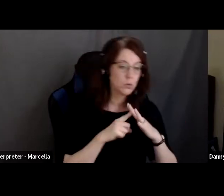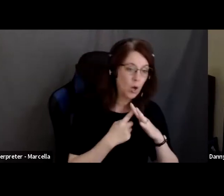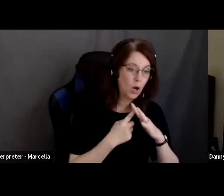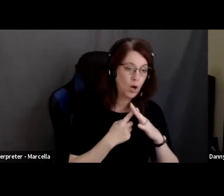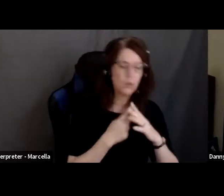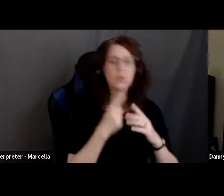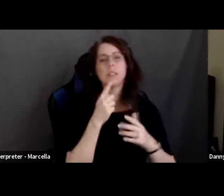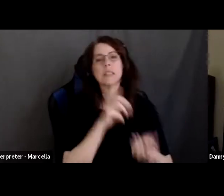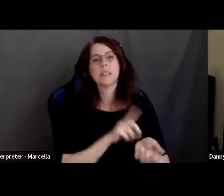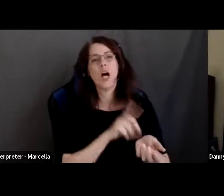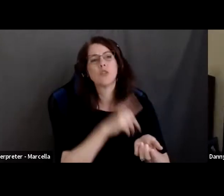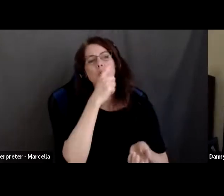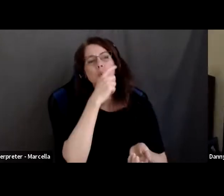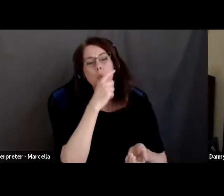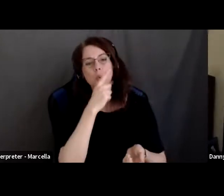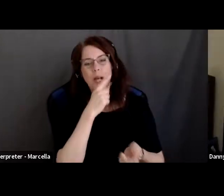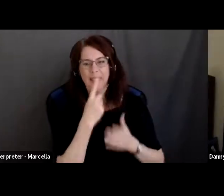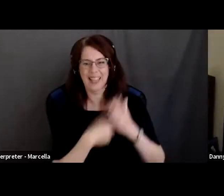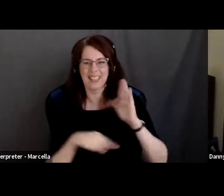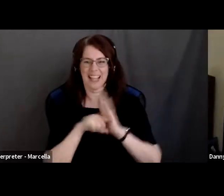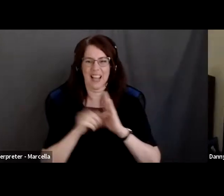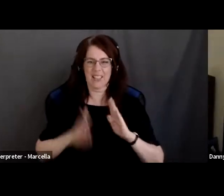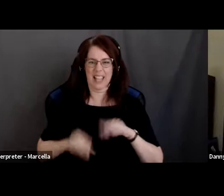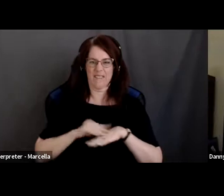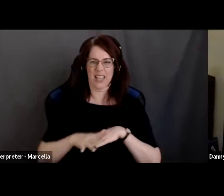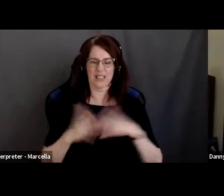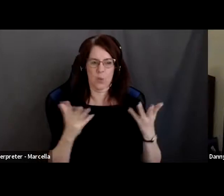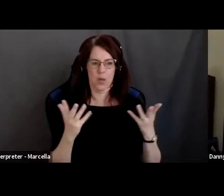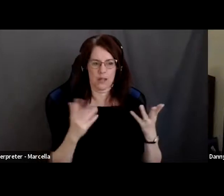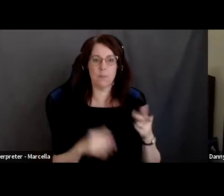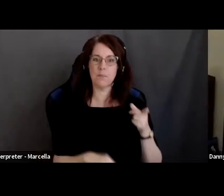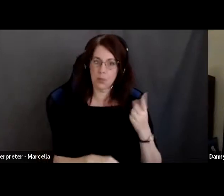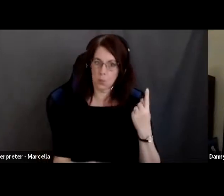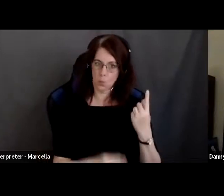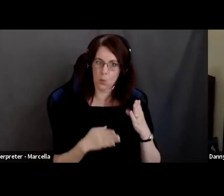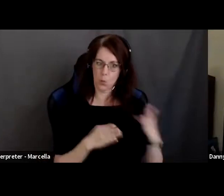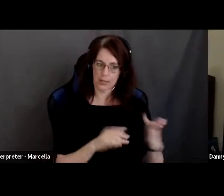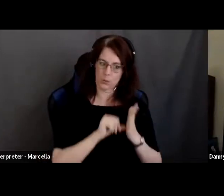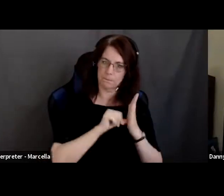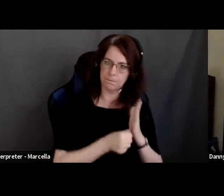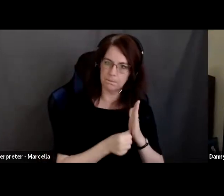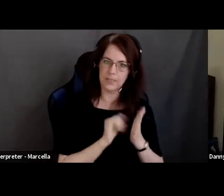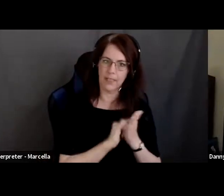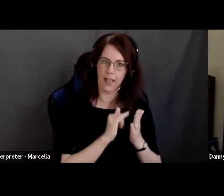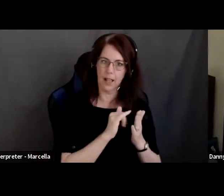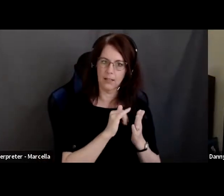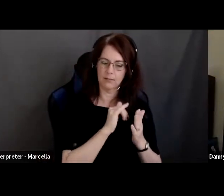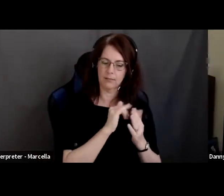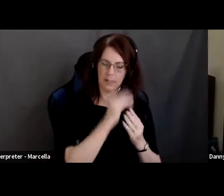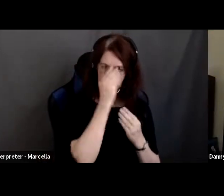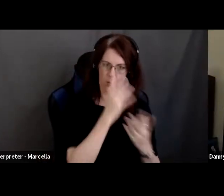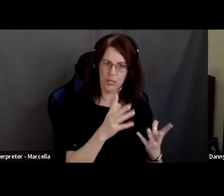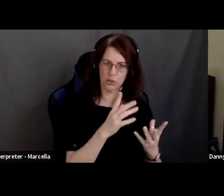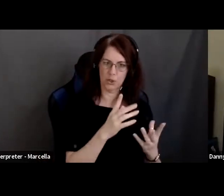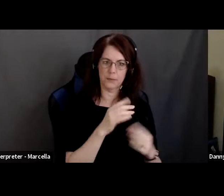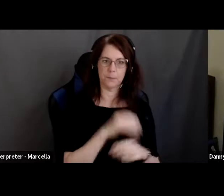who the doctor and the side effects are. So that's just a way of reinforcing the information so that you can